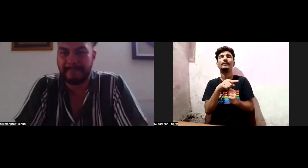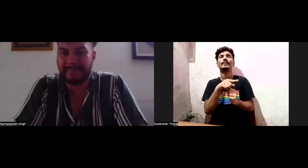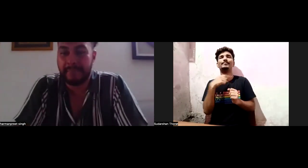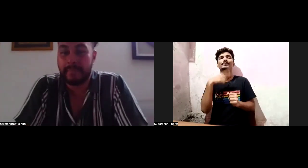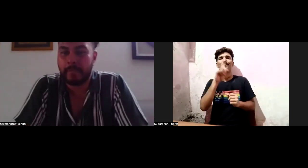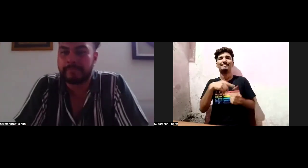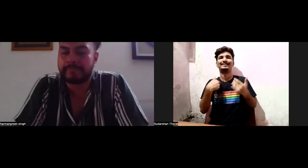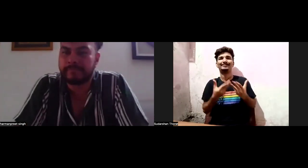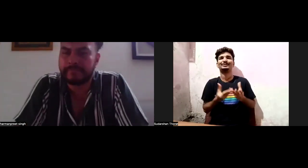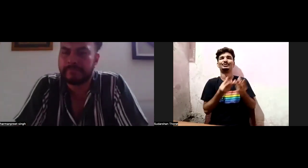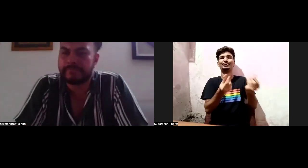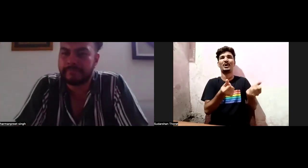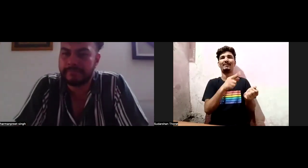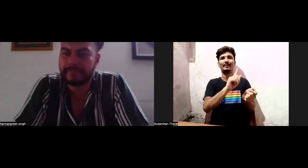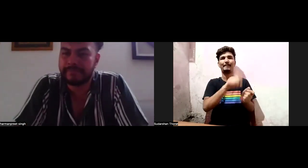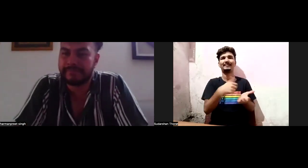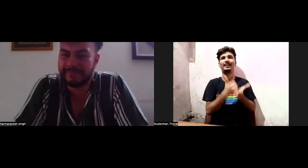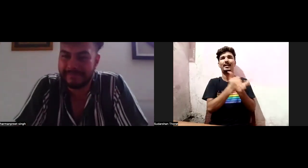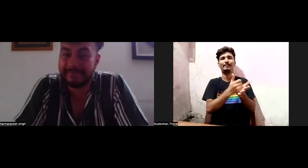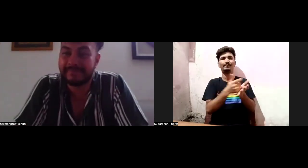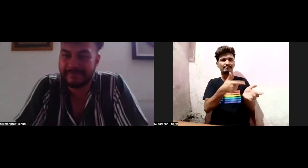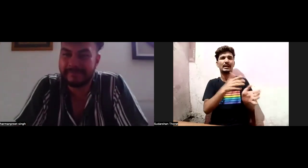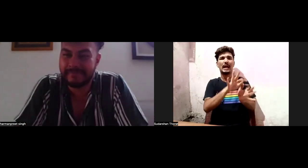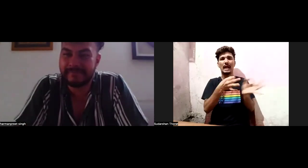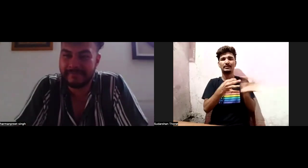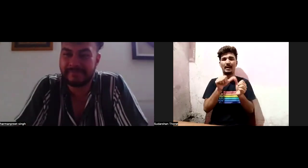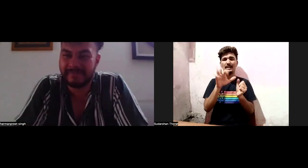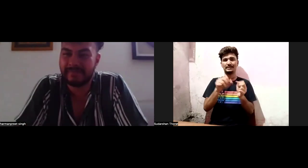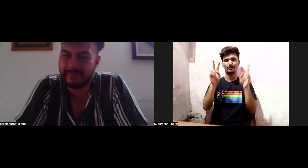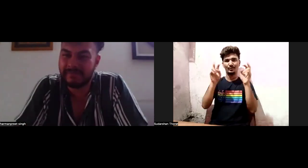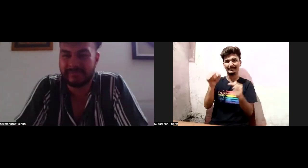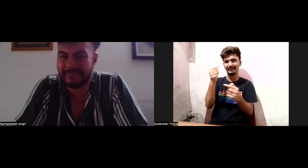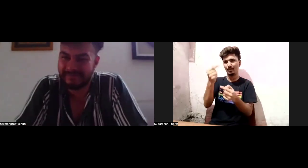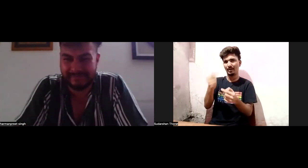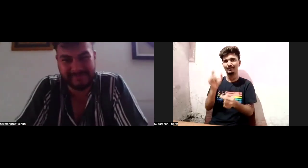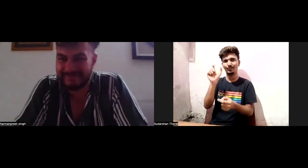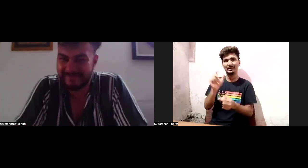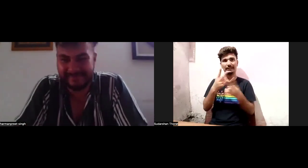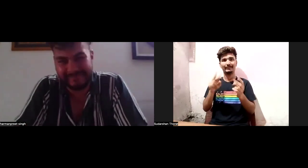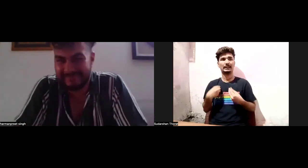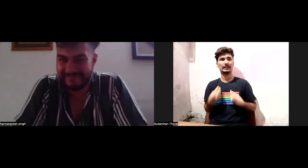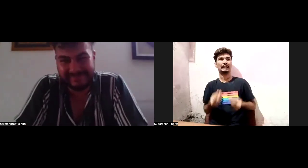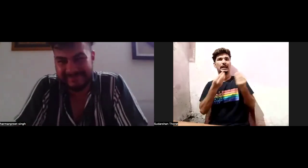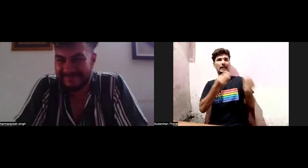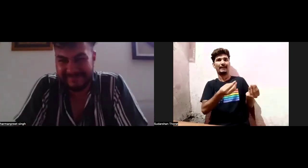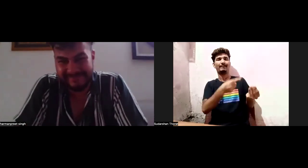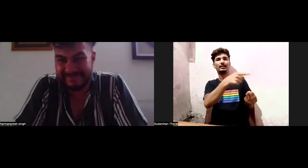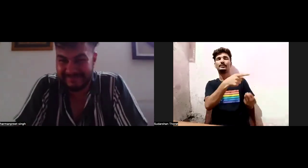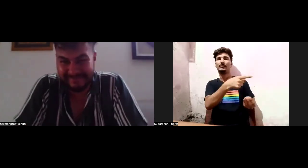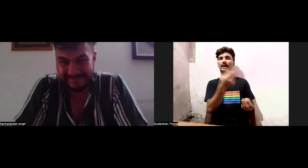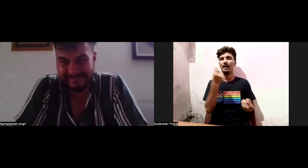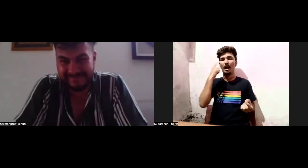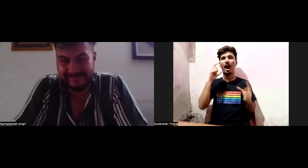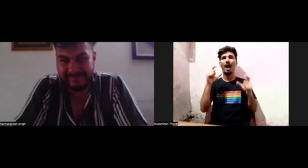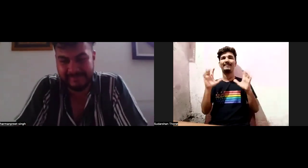open up with the interpreter, with their family member, with their friends. So that's how we can be their safe space where they can discuss their own